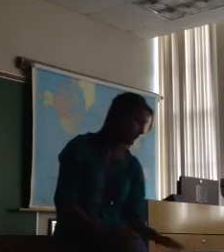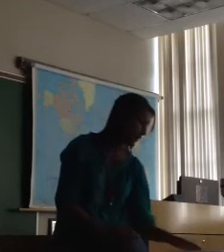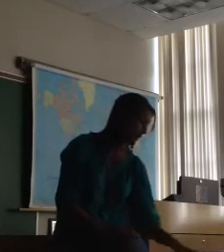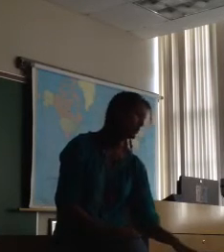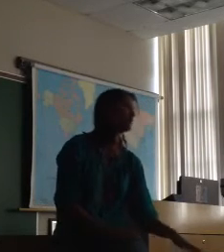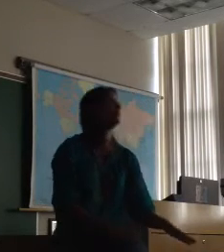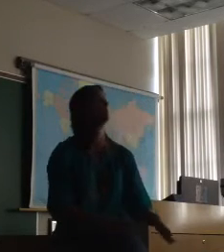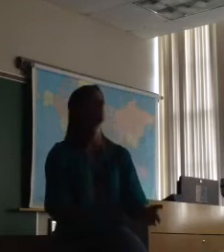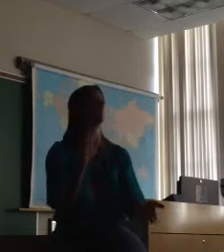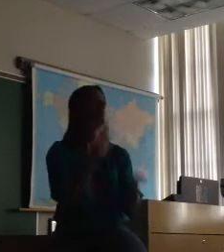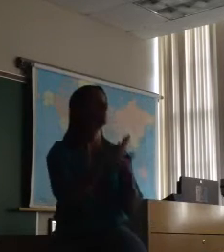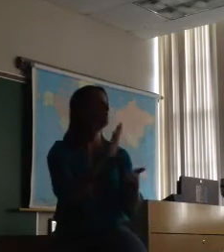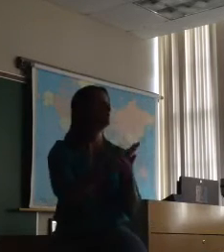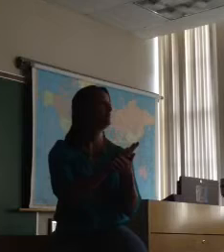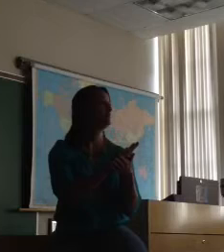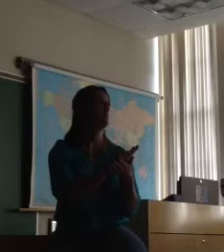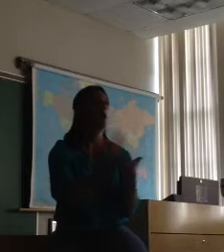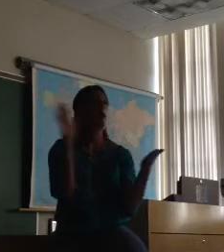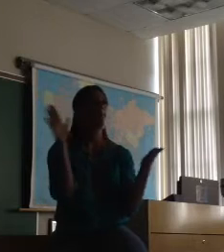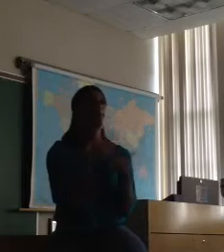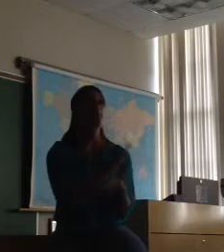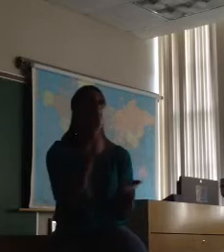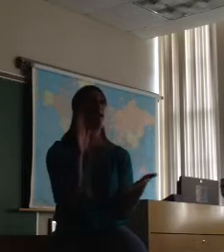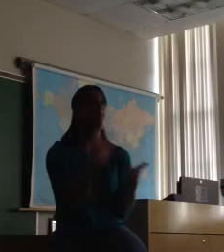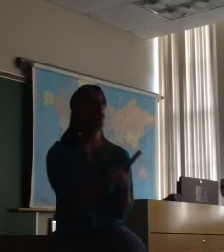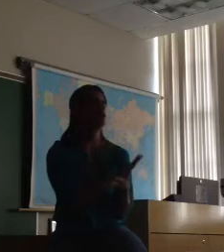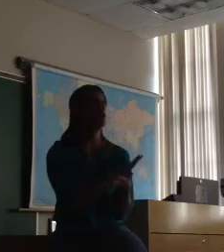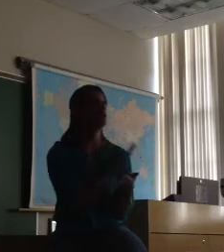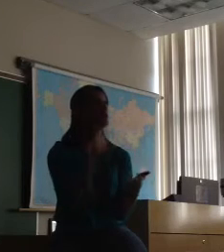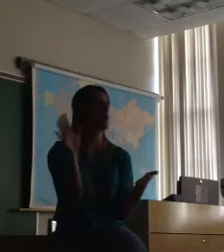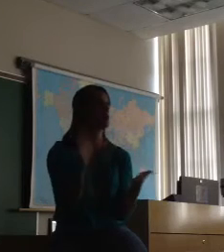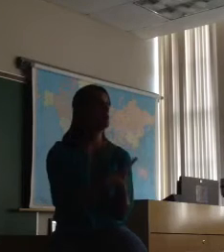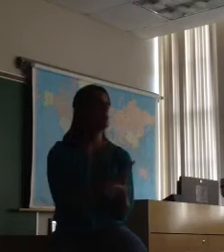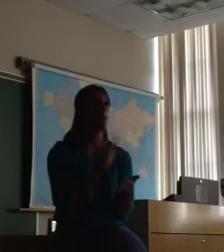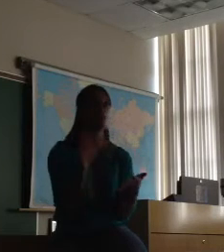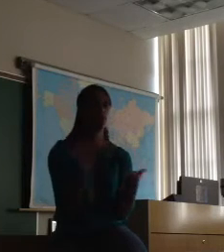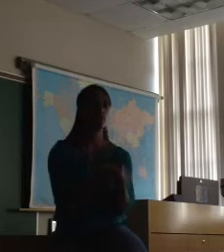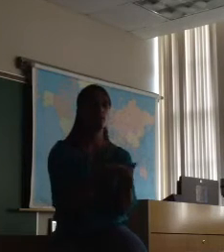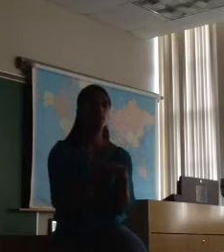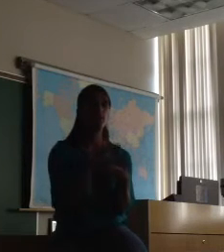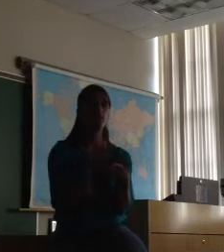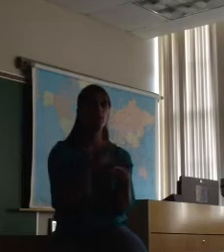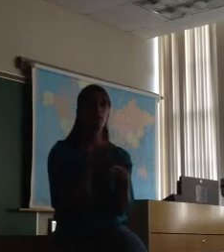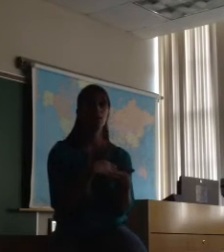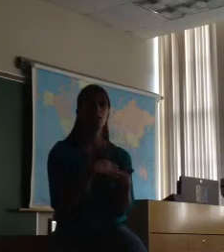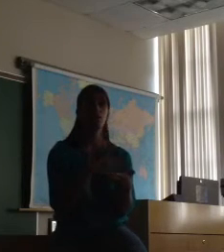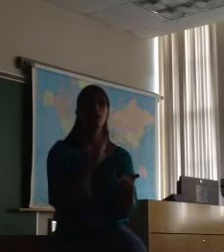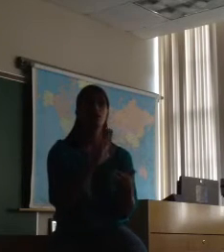Okay, school. Remember, paper goes back to you. Paper, like you're flipping it.